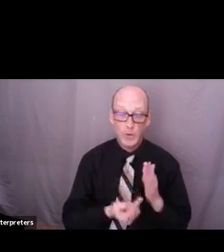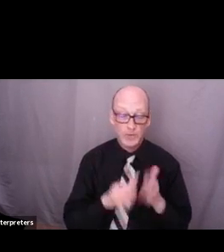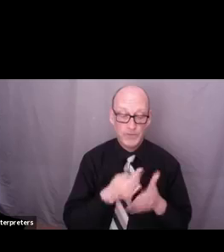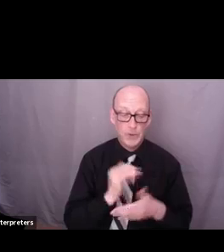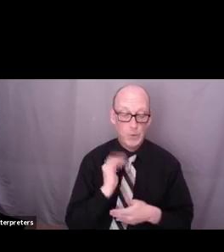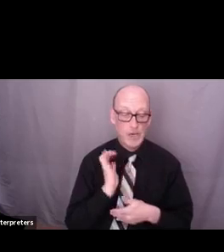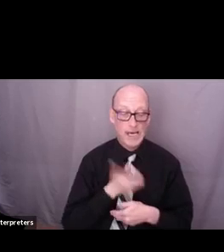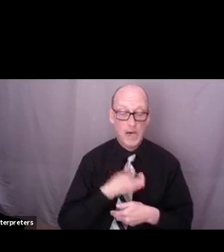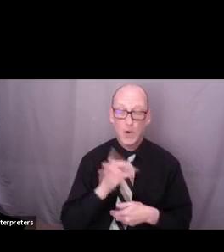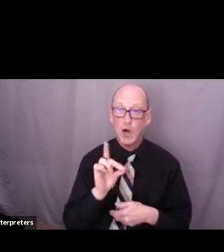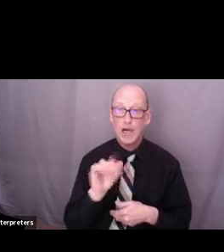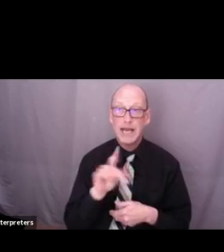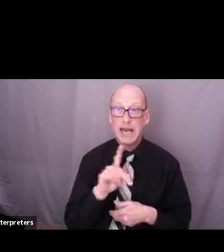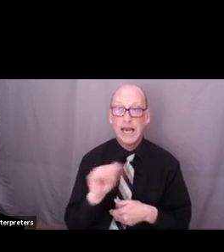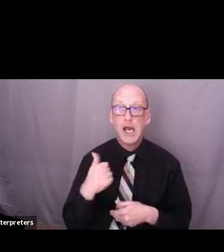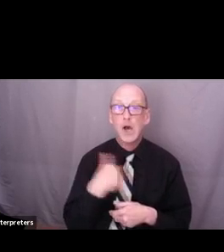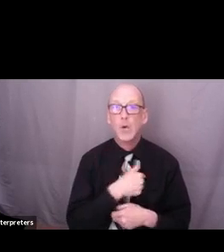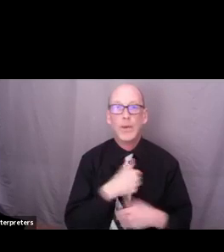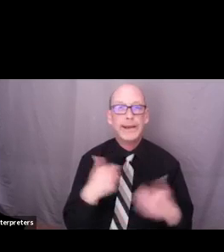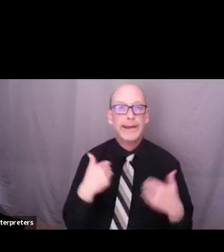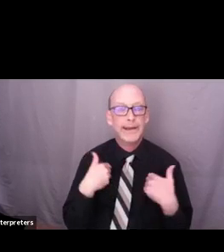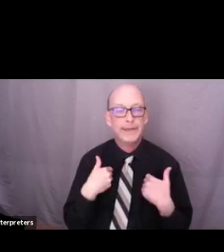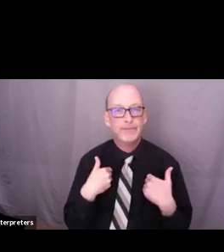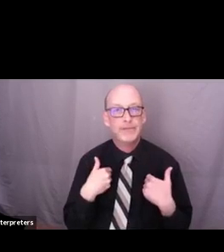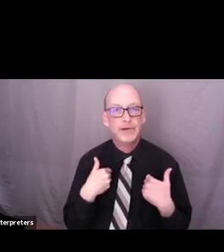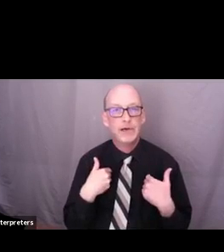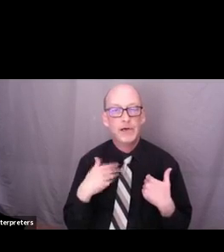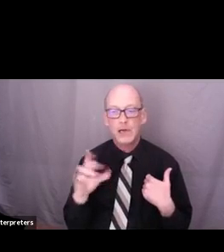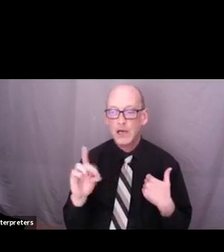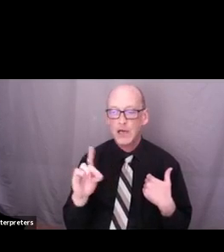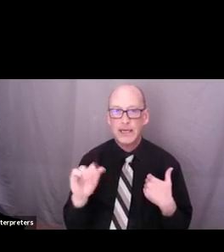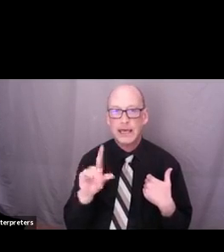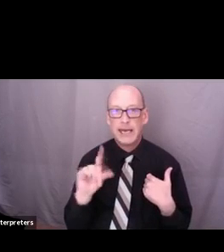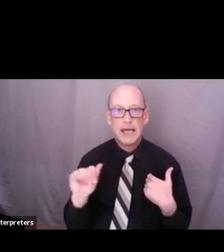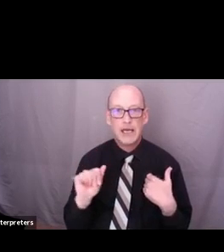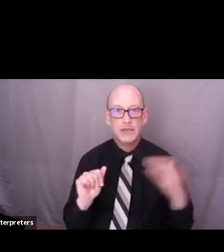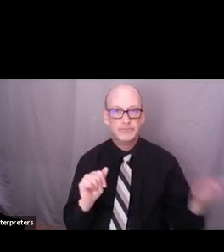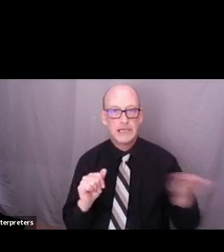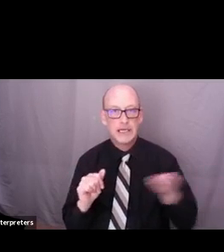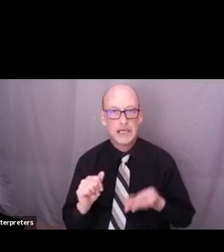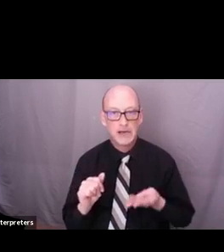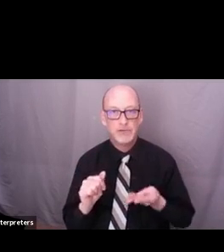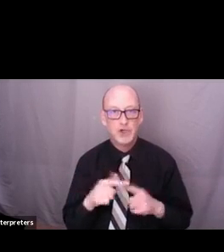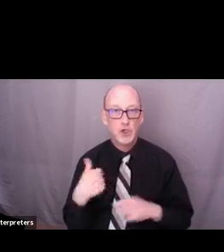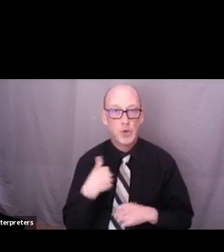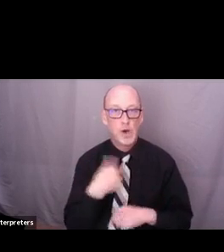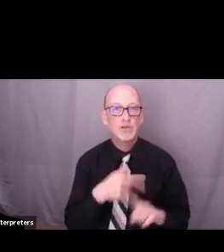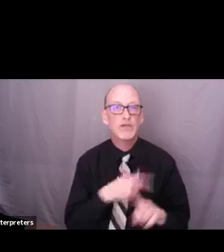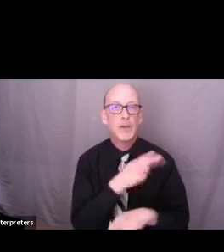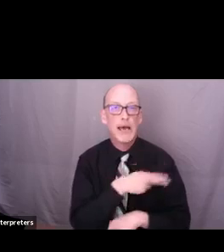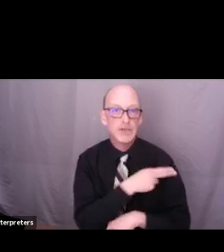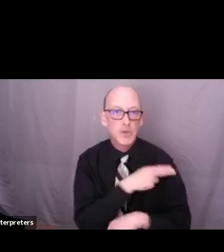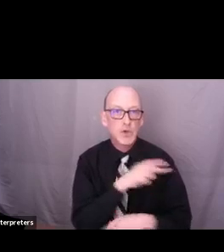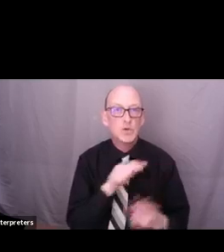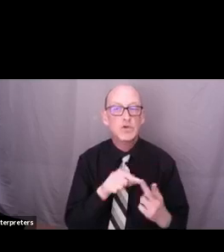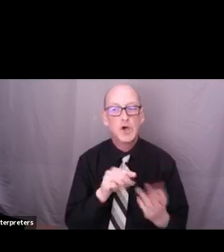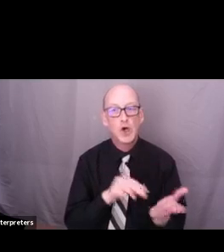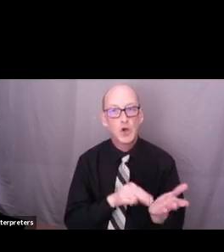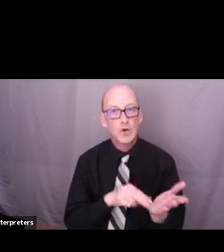and we have the data that's submitted to us by hospitals, by nursing homes,